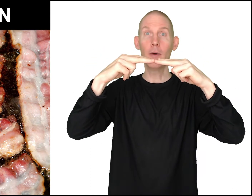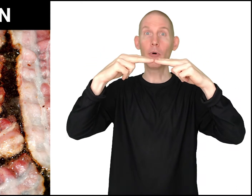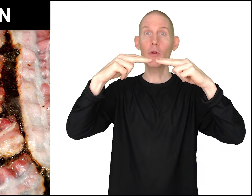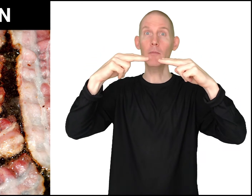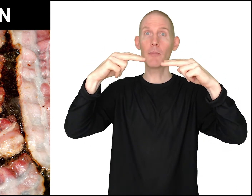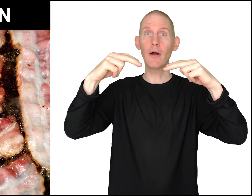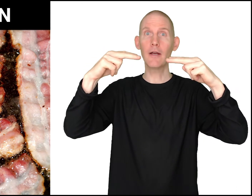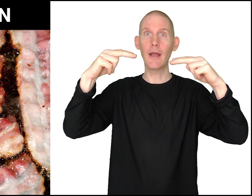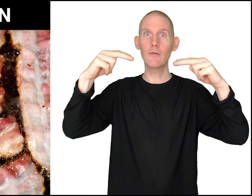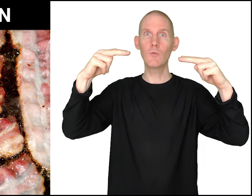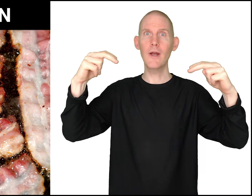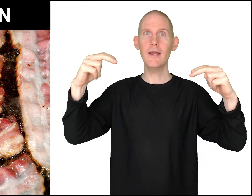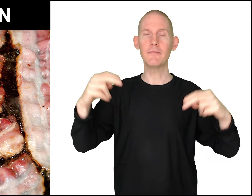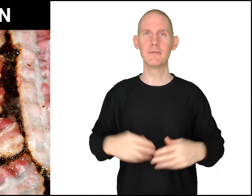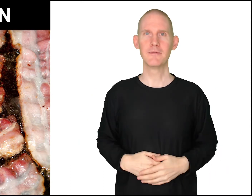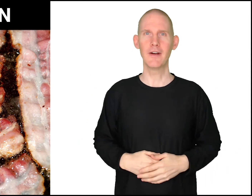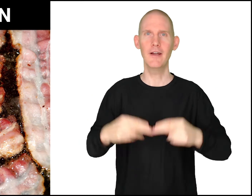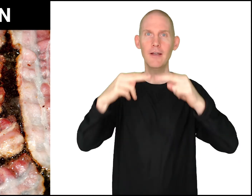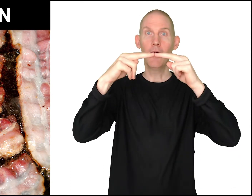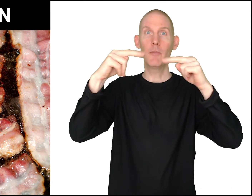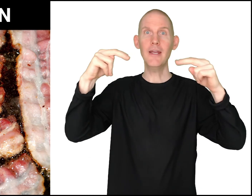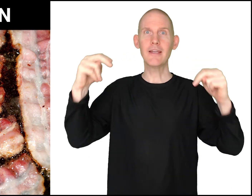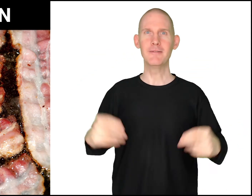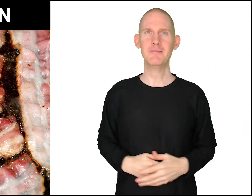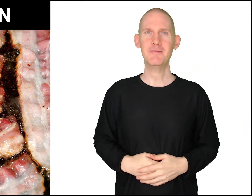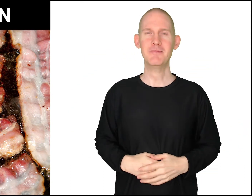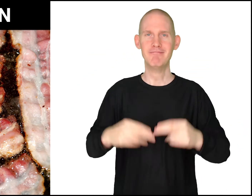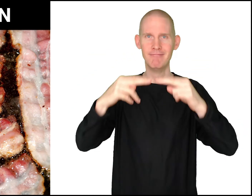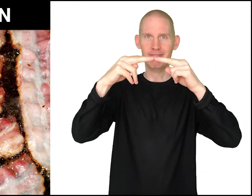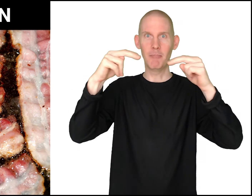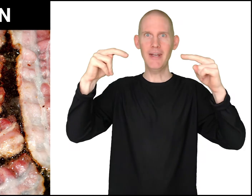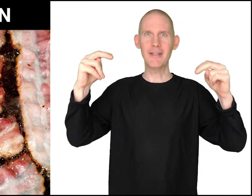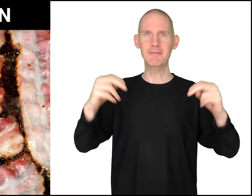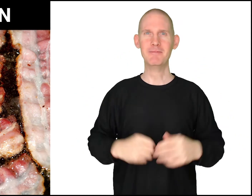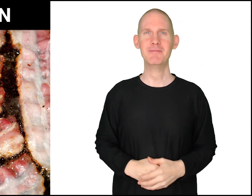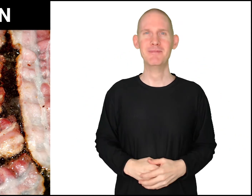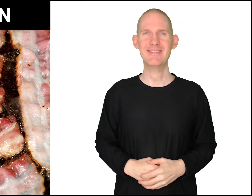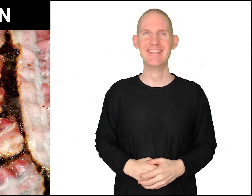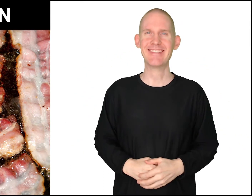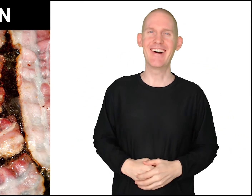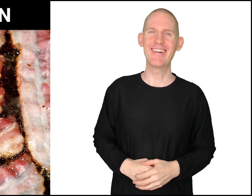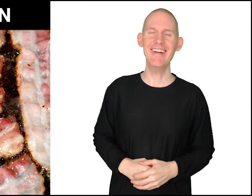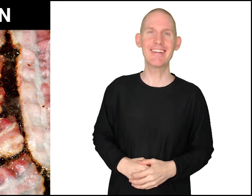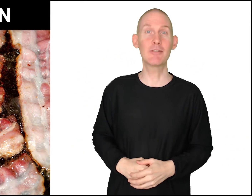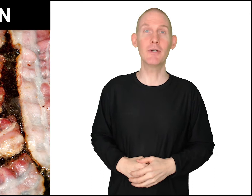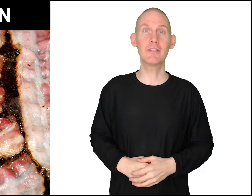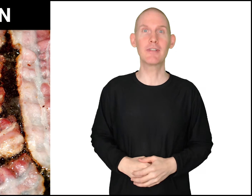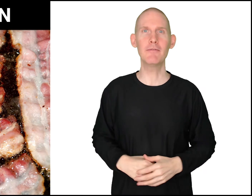pull them apart, and wave. All right, bacon. Bacon. All right, this was the sign